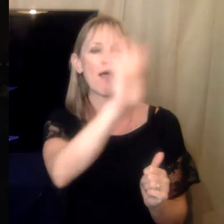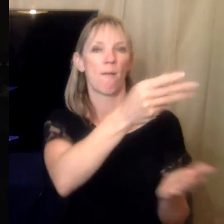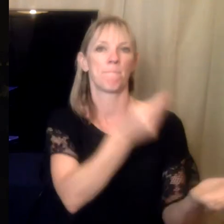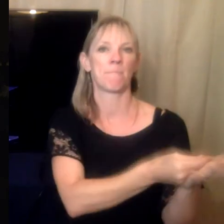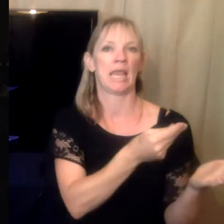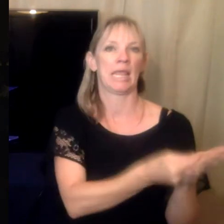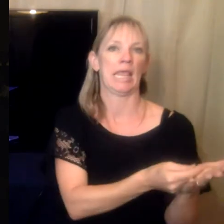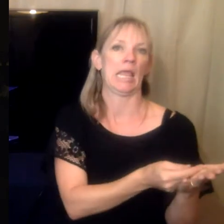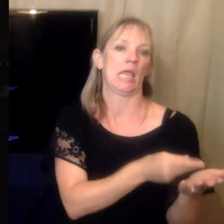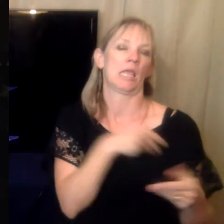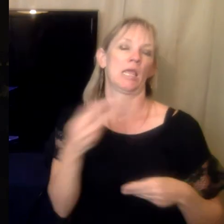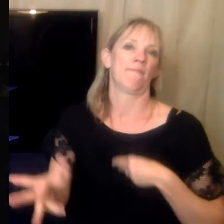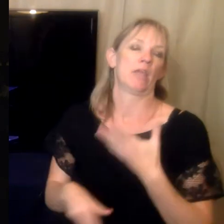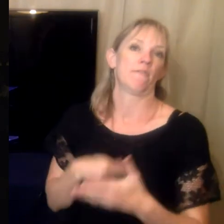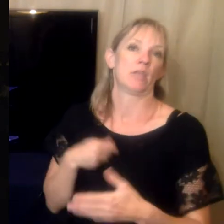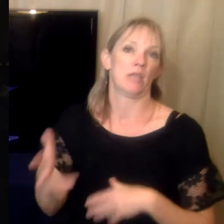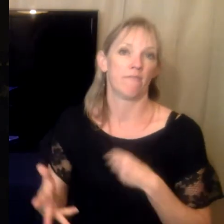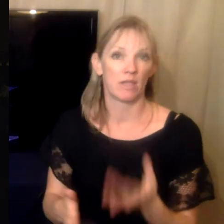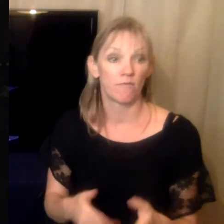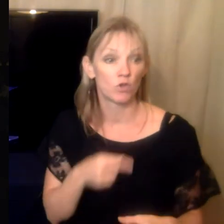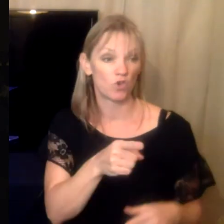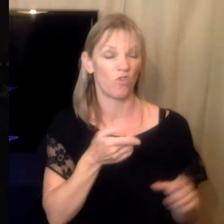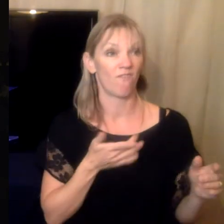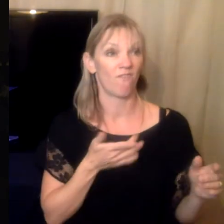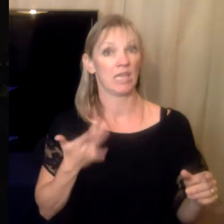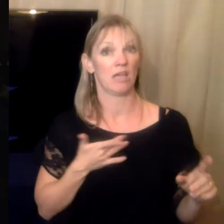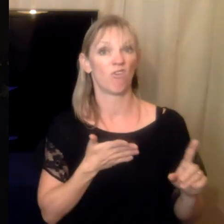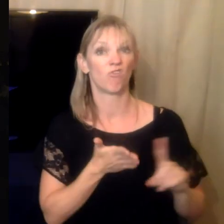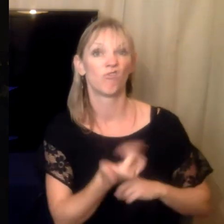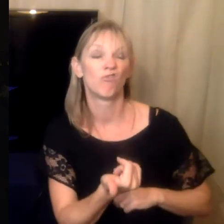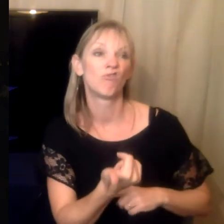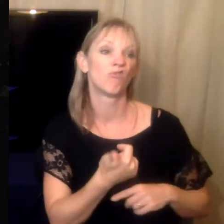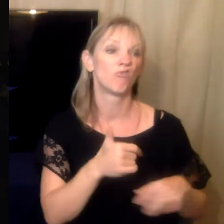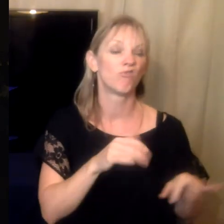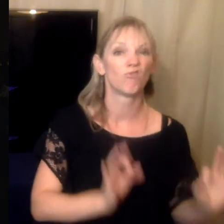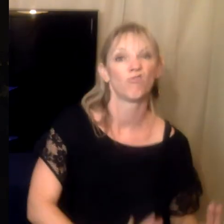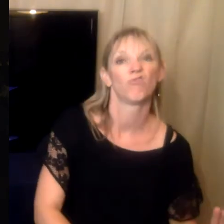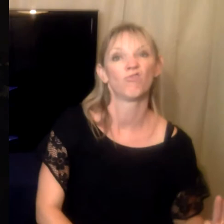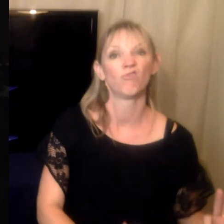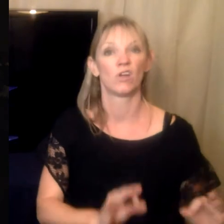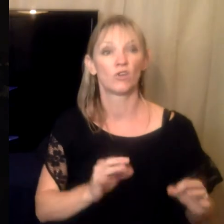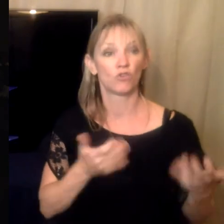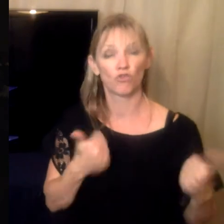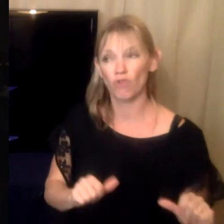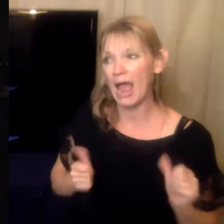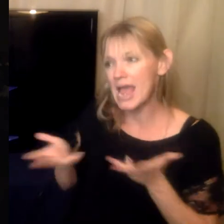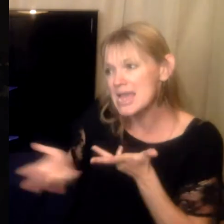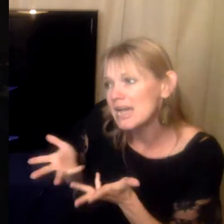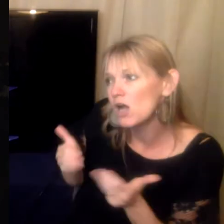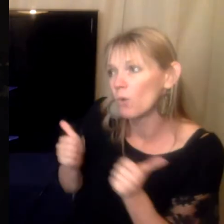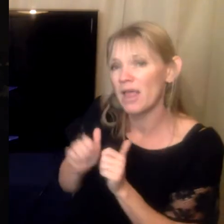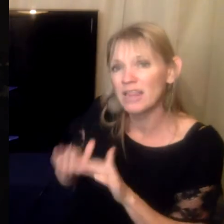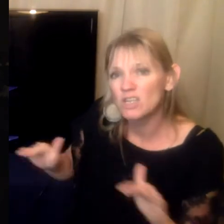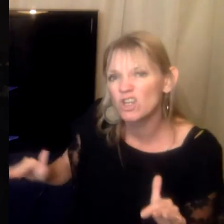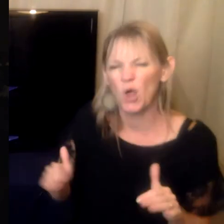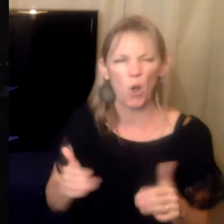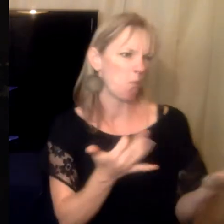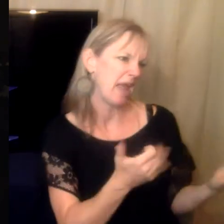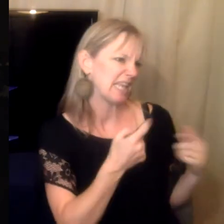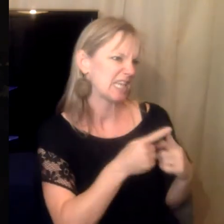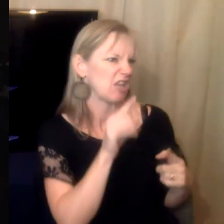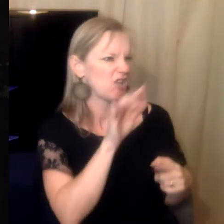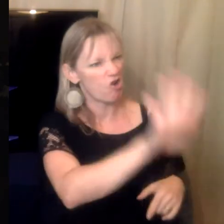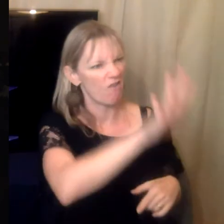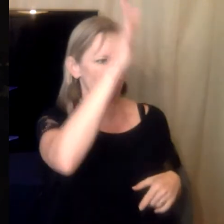home? Did you feel cheated when you came home and tried to enjoy being with the children who'd been told for hours, just wait till your father gets home?